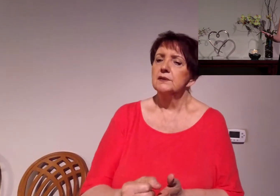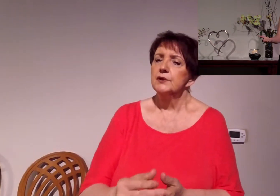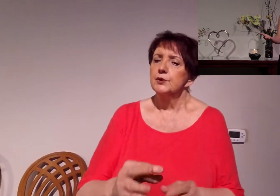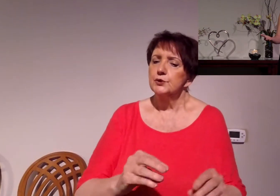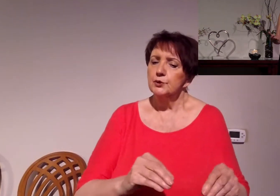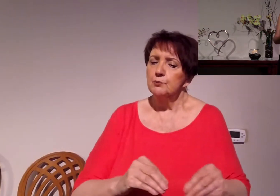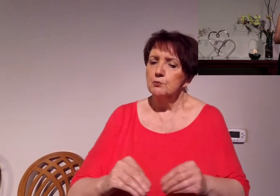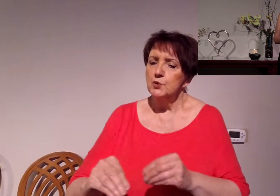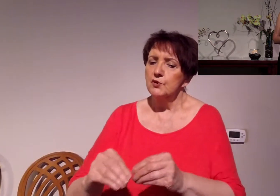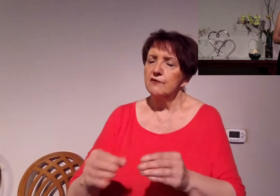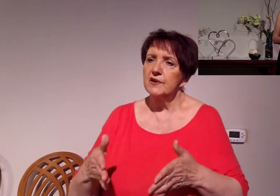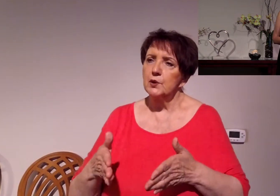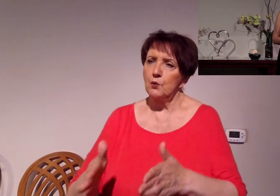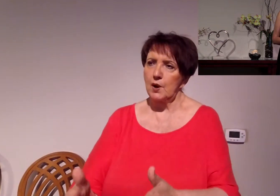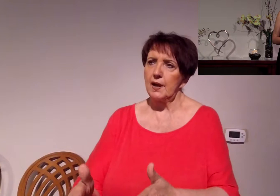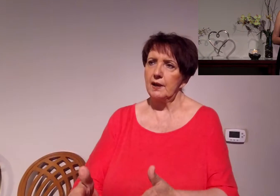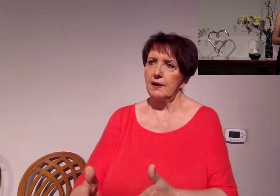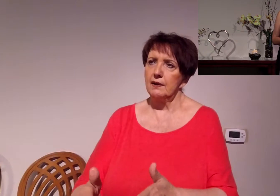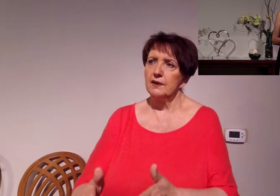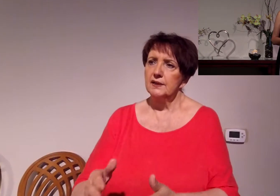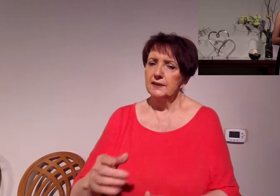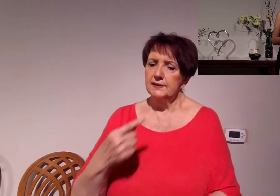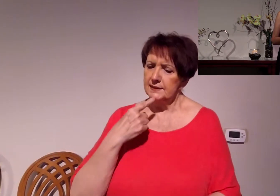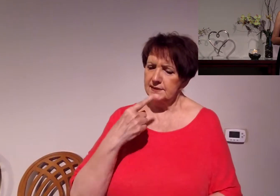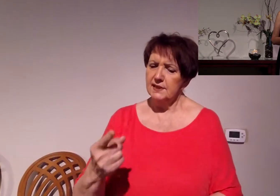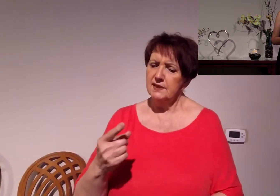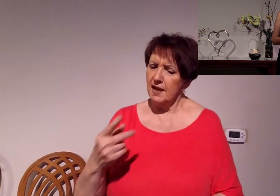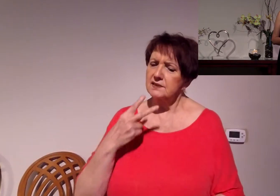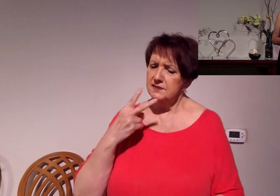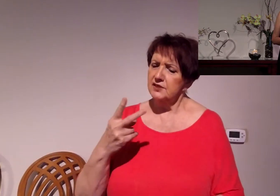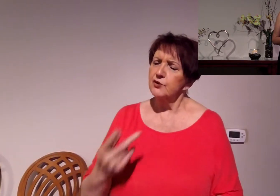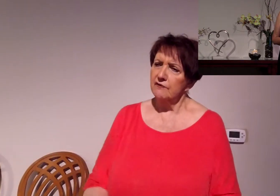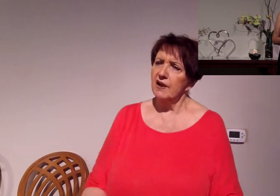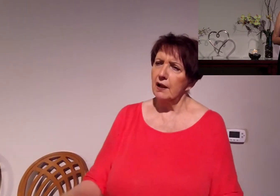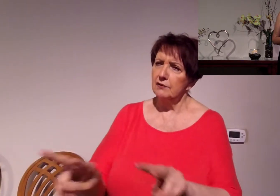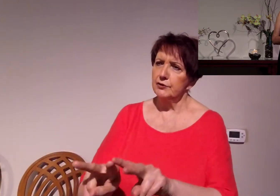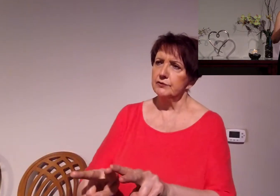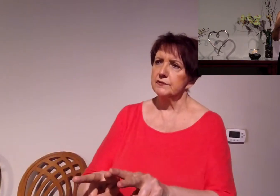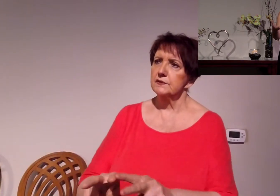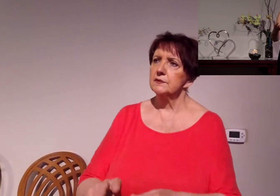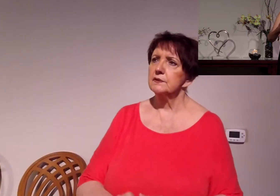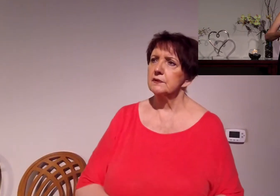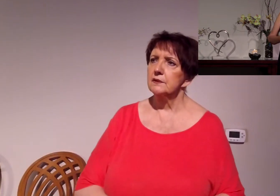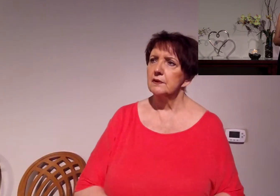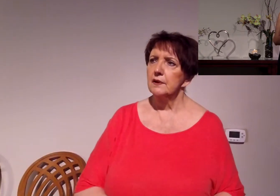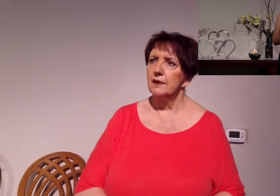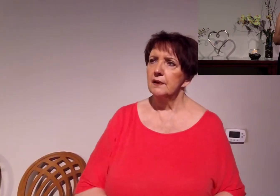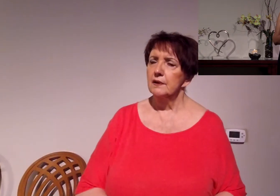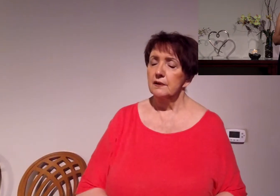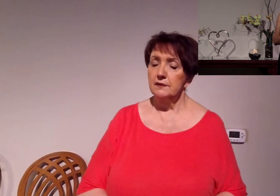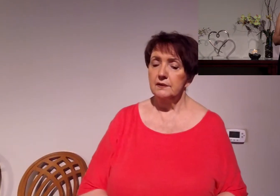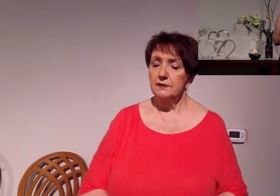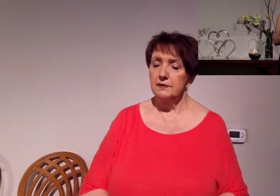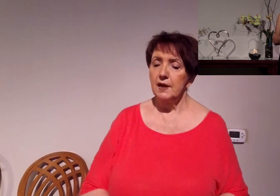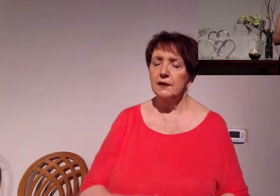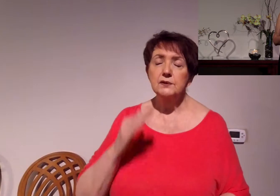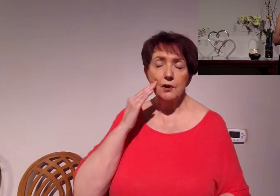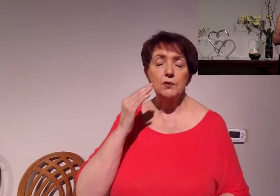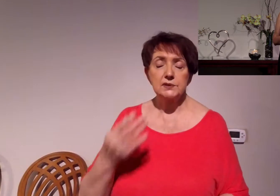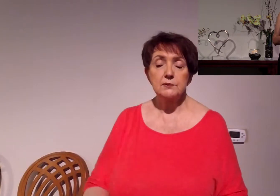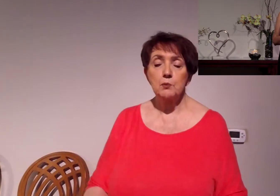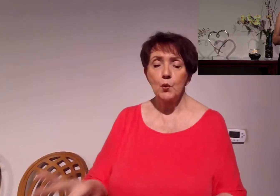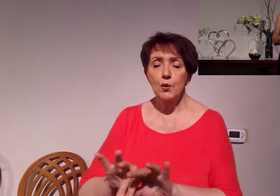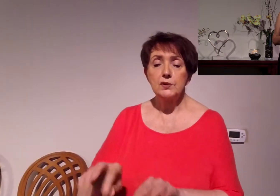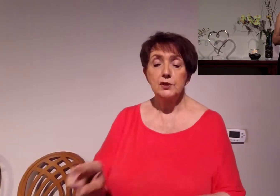move in a way that says, I see what you value. And because you value it, it's important to